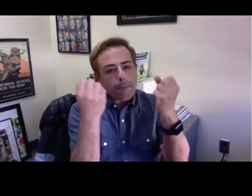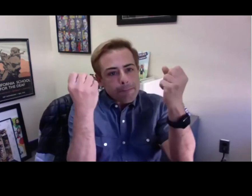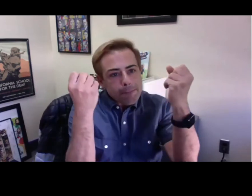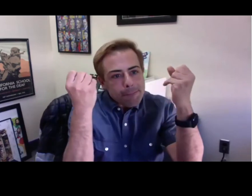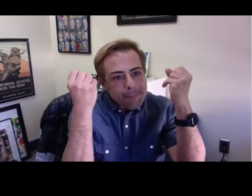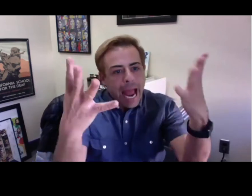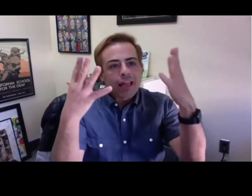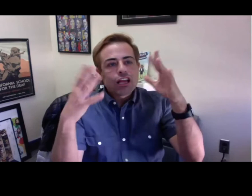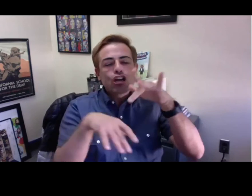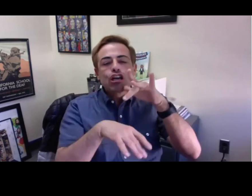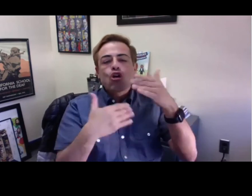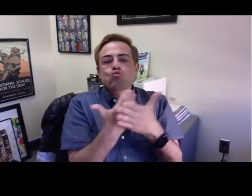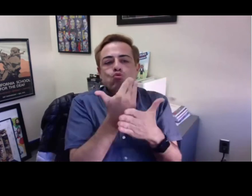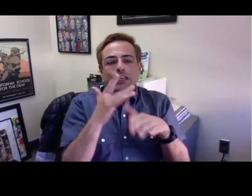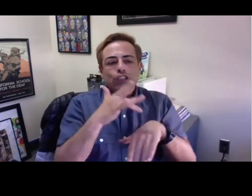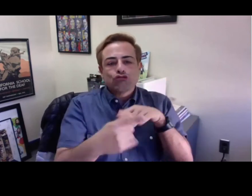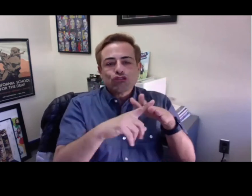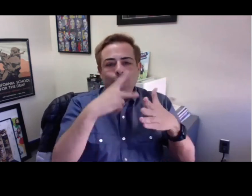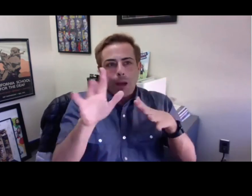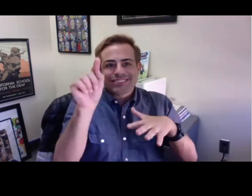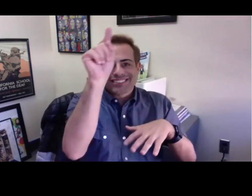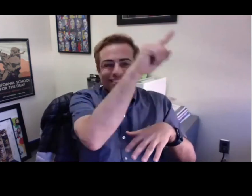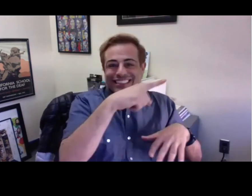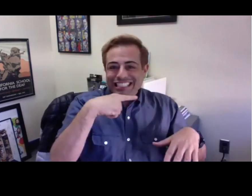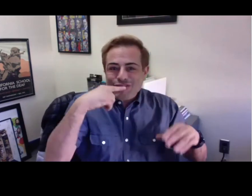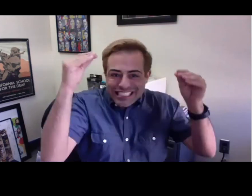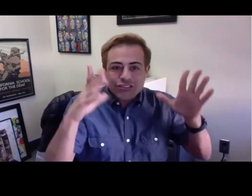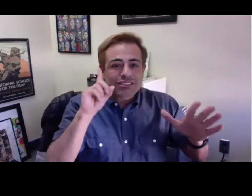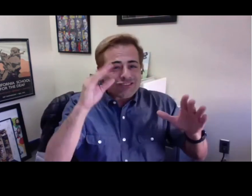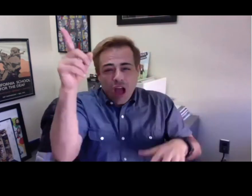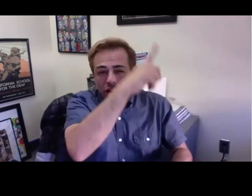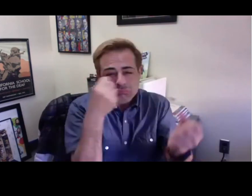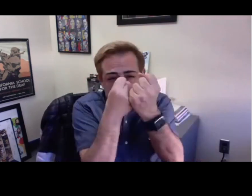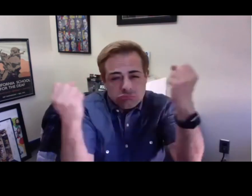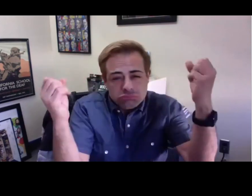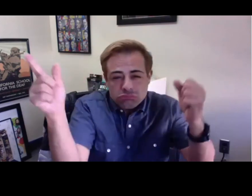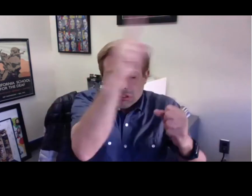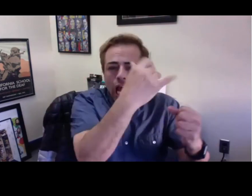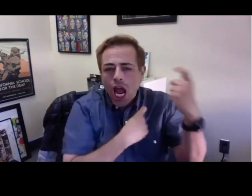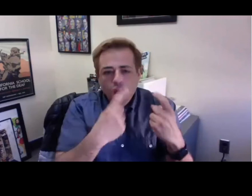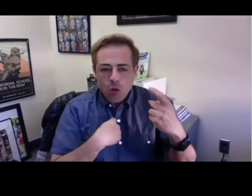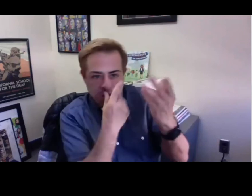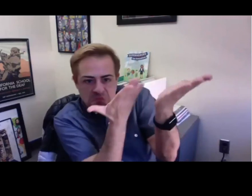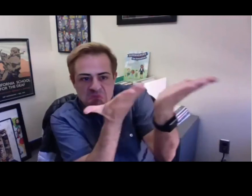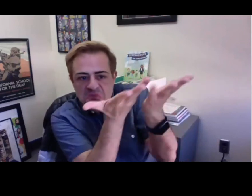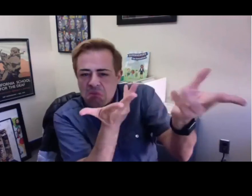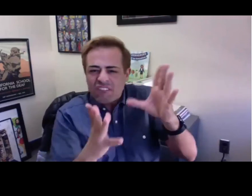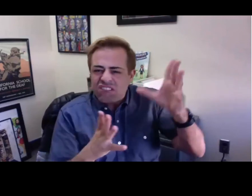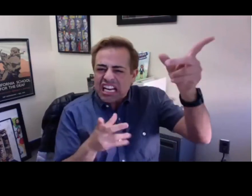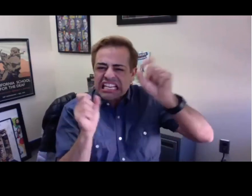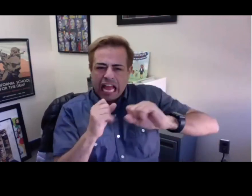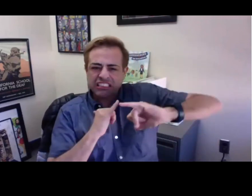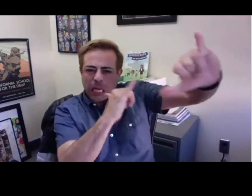California in Fremont, we have a really good relationship with deaf teachers all around the